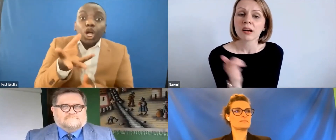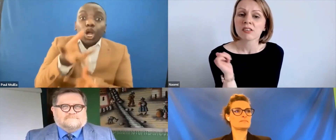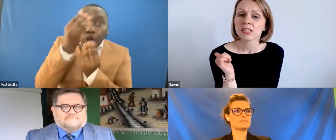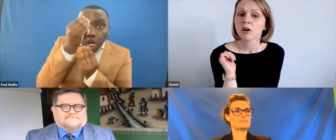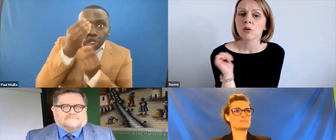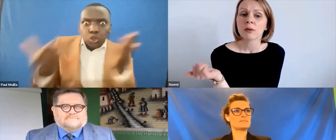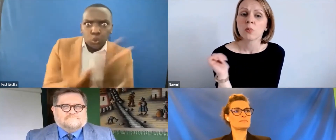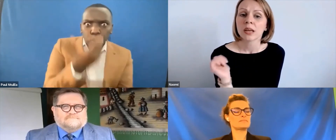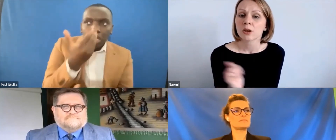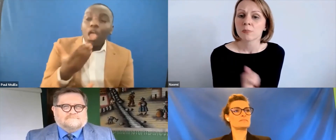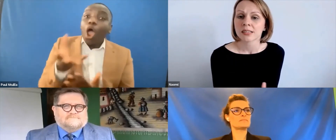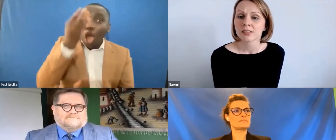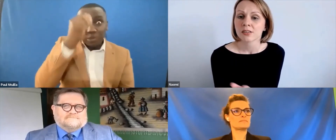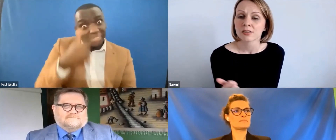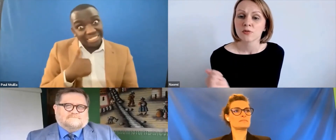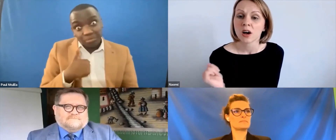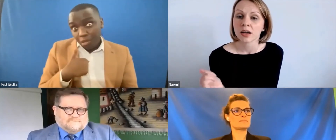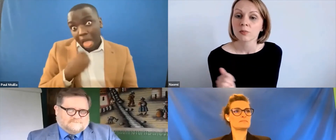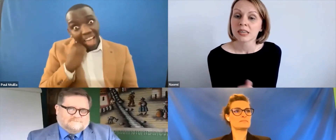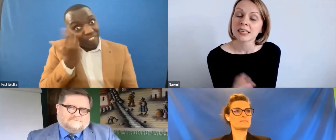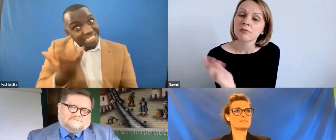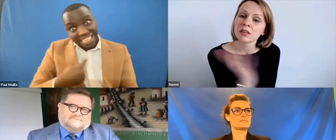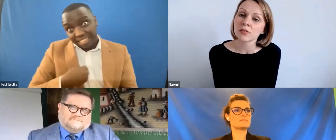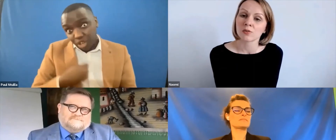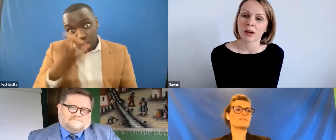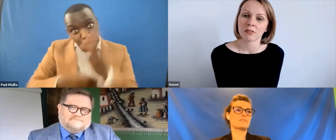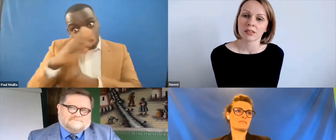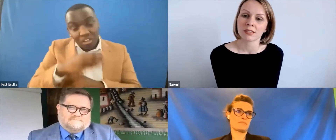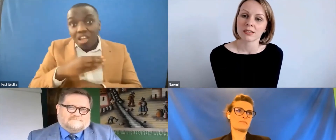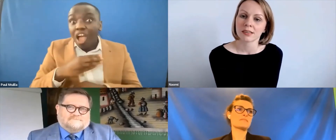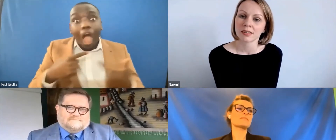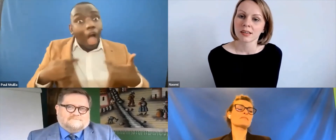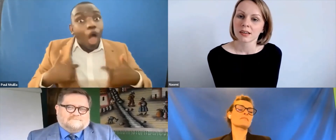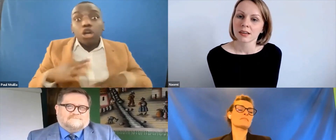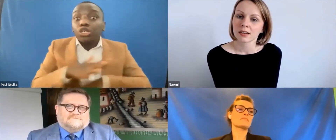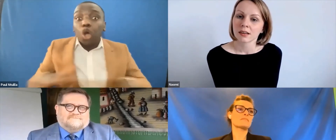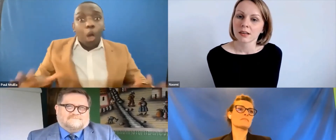know, we can't just think, oh yeah, well, we know best, and so that's fine. We need to get rid of those barriers.